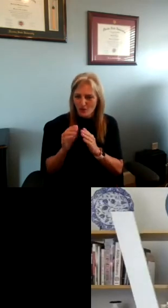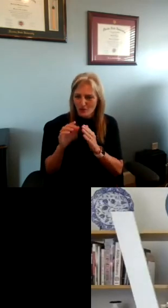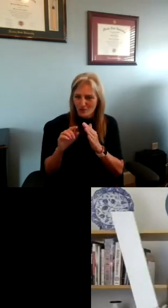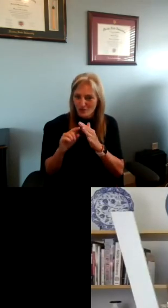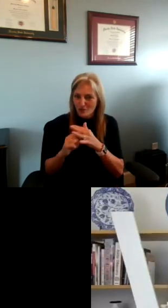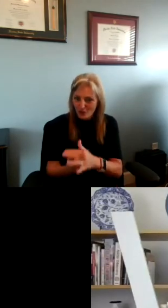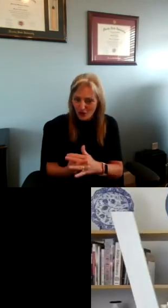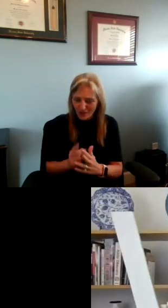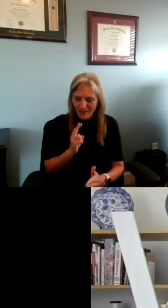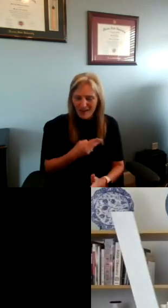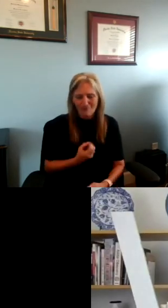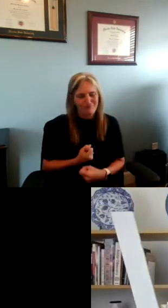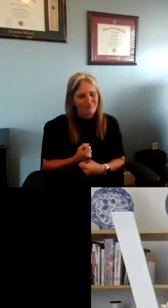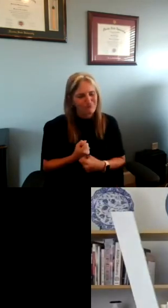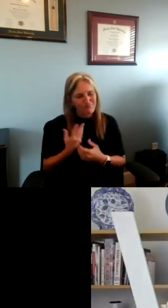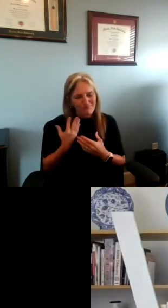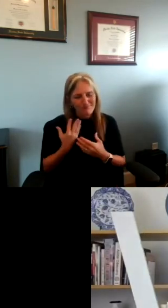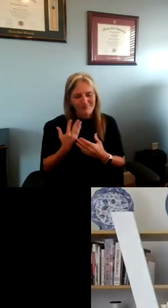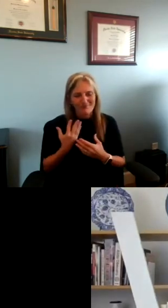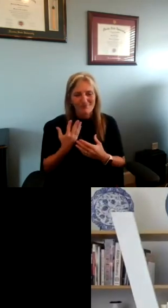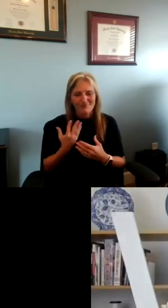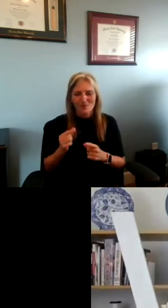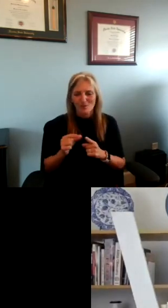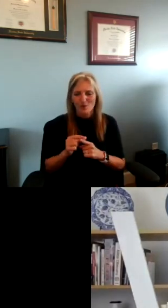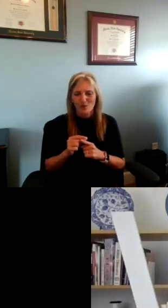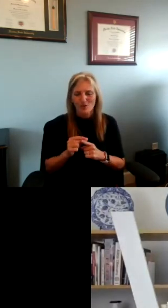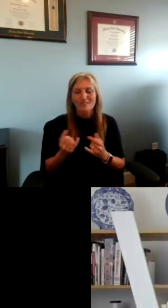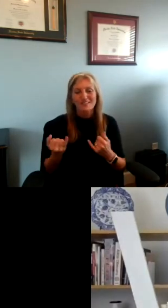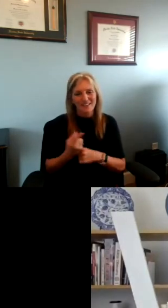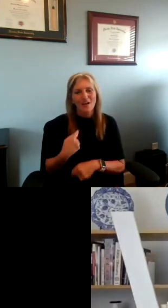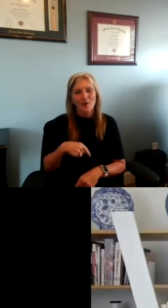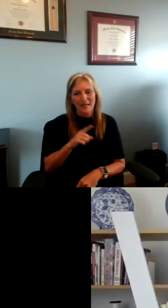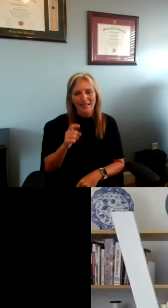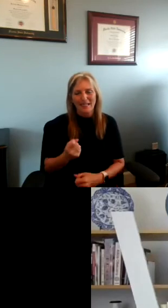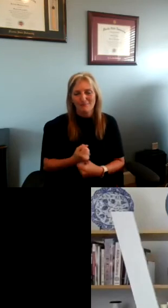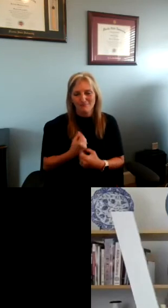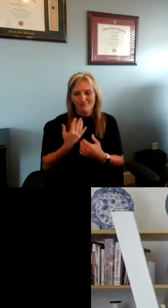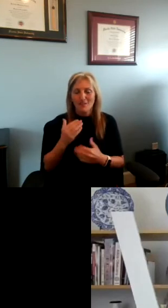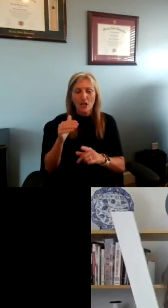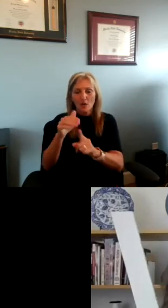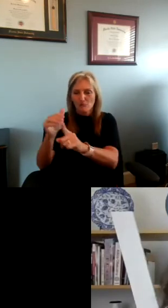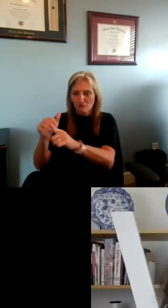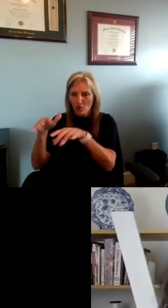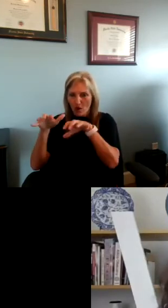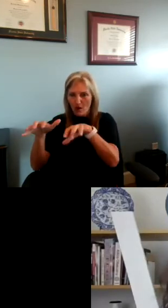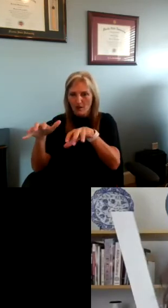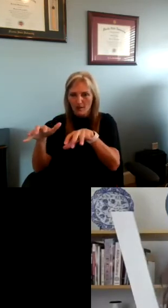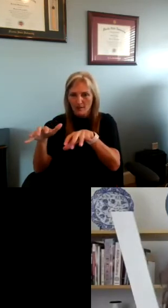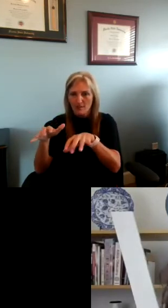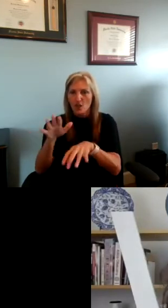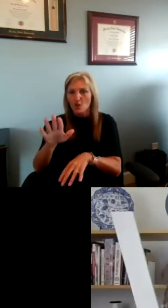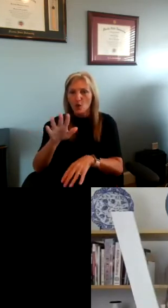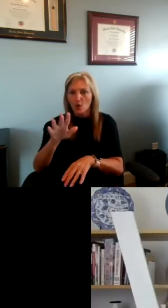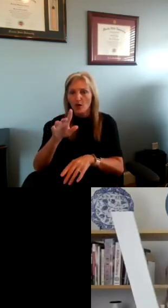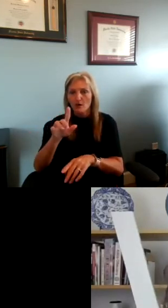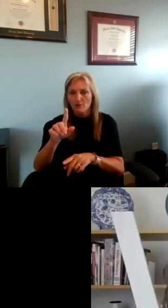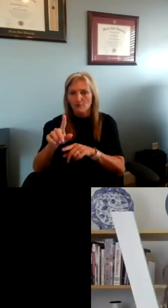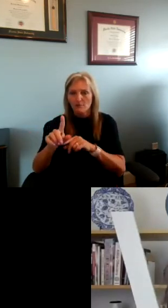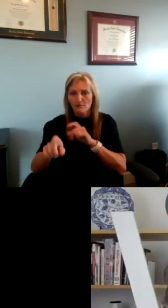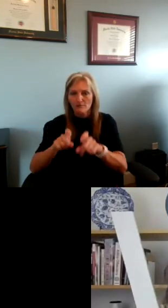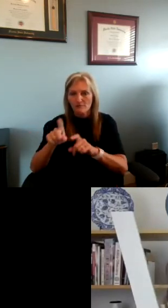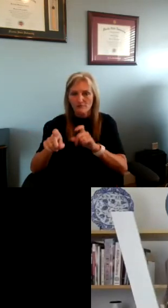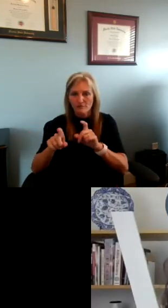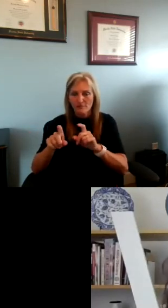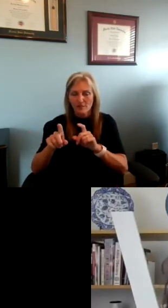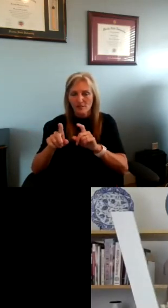inspiring. And this is a day where we need some inspiration. And I want to remind the audience members, put your Q&A